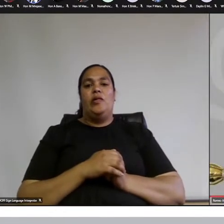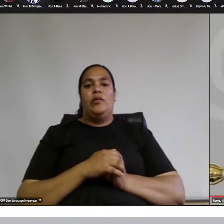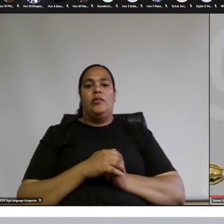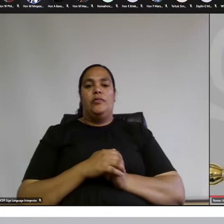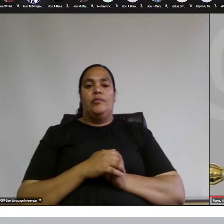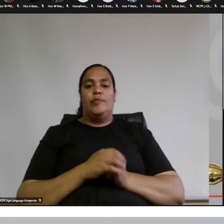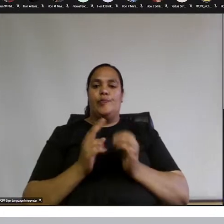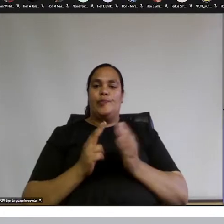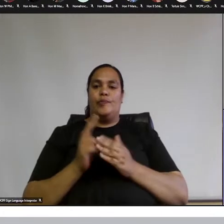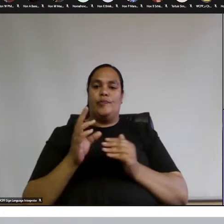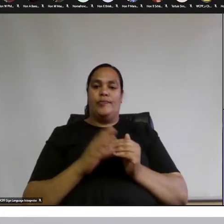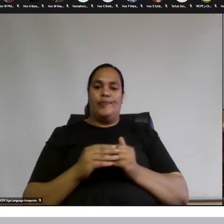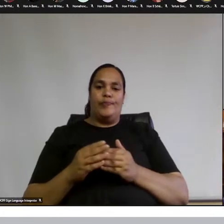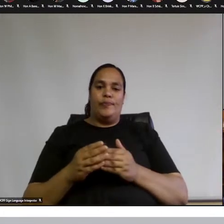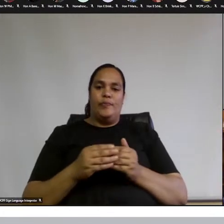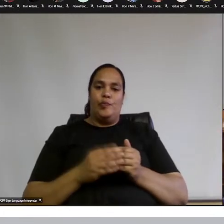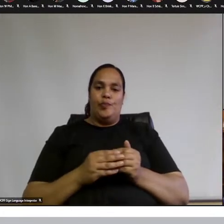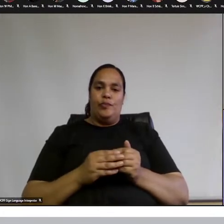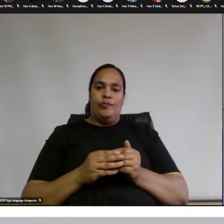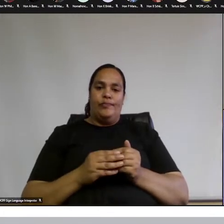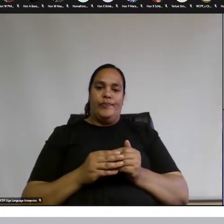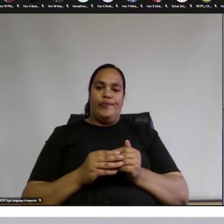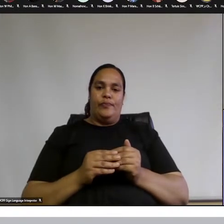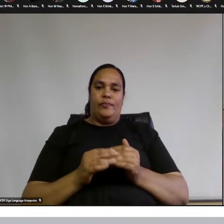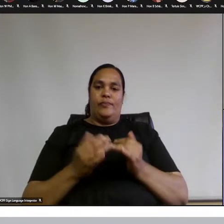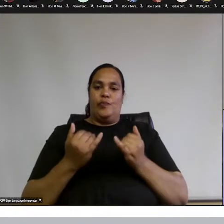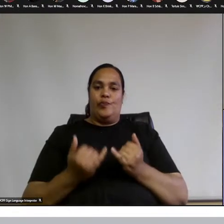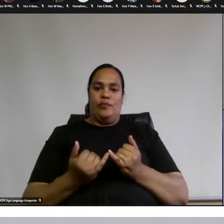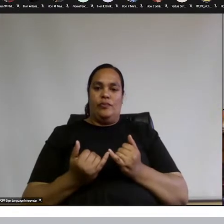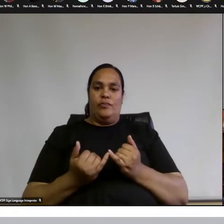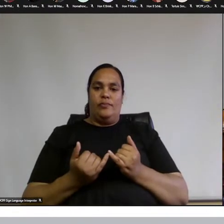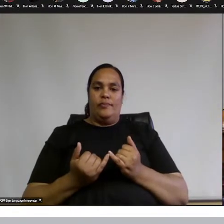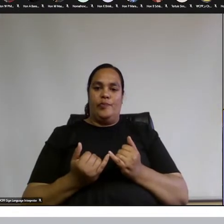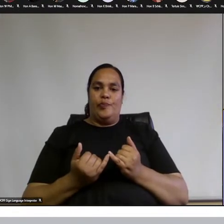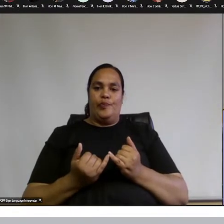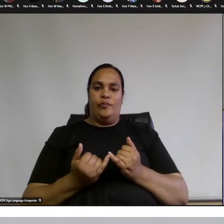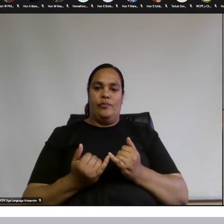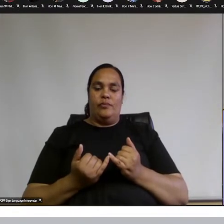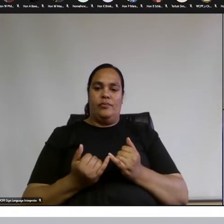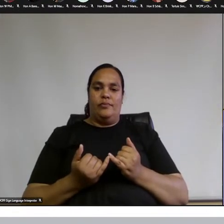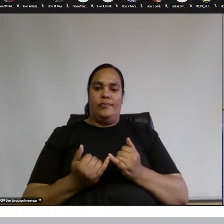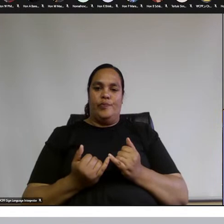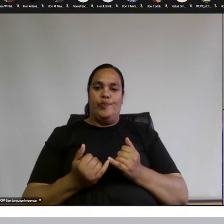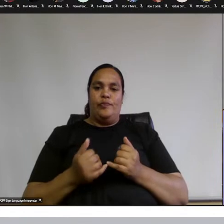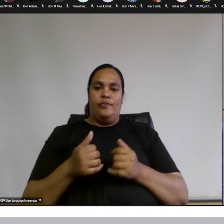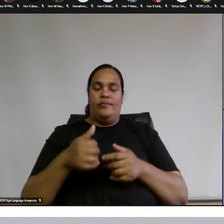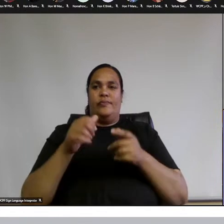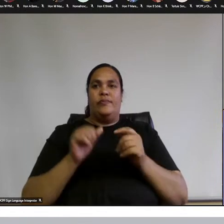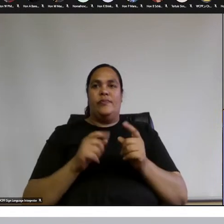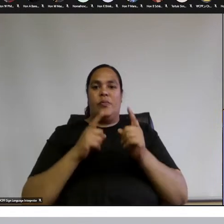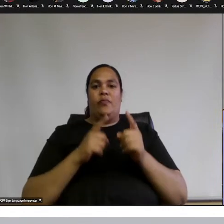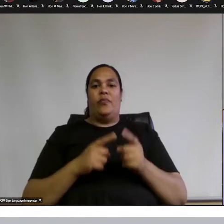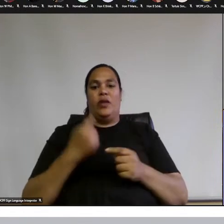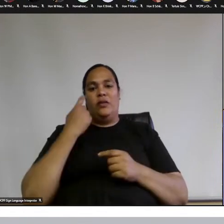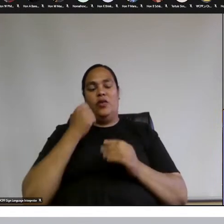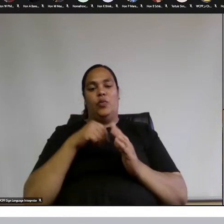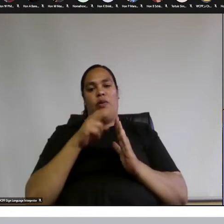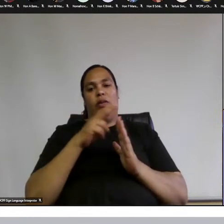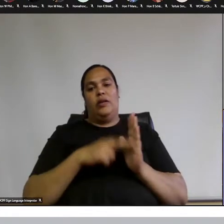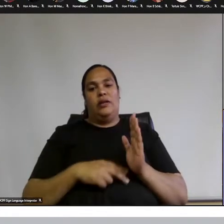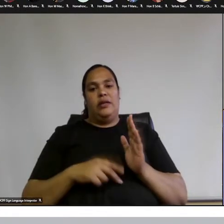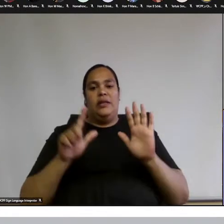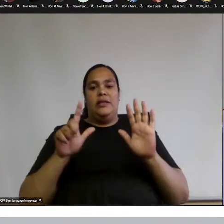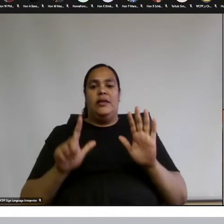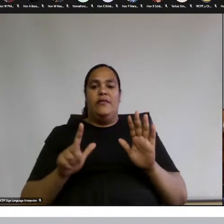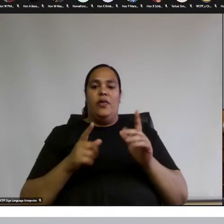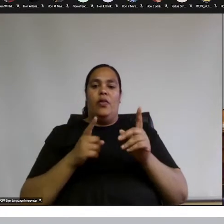Honourable members, we are now heading to the next order. The Secretary will read the 7th